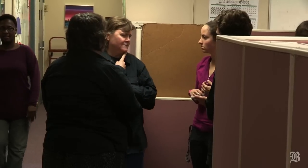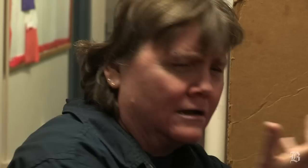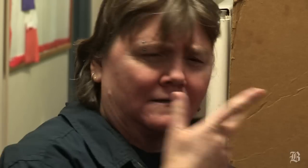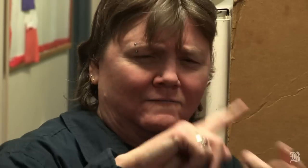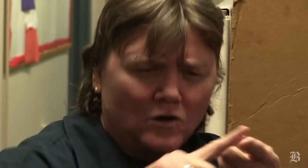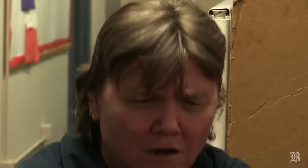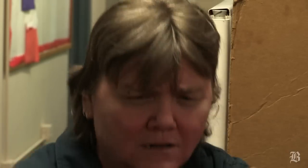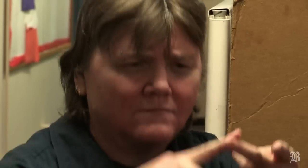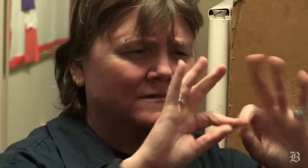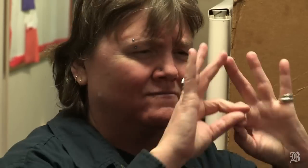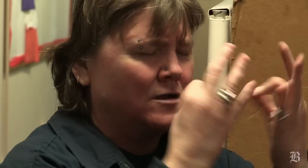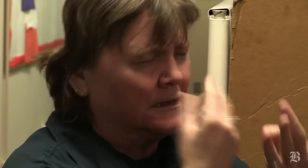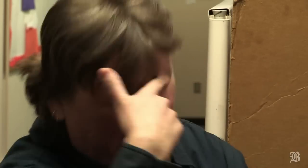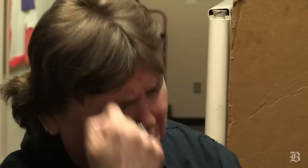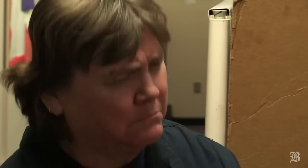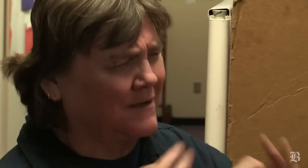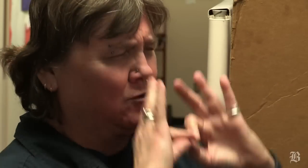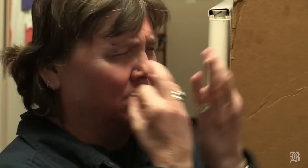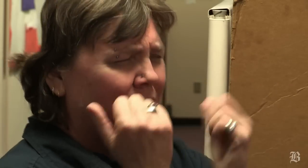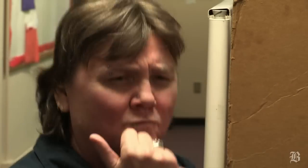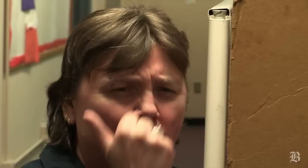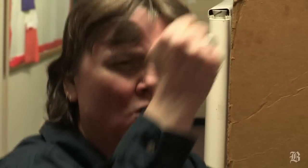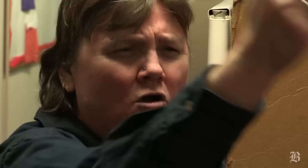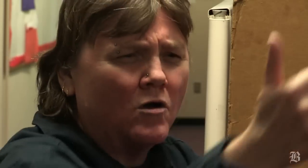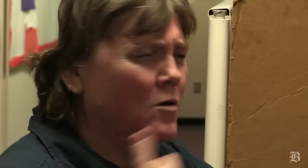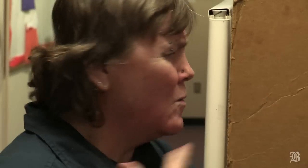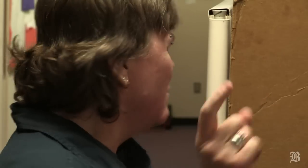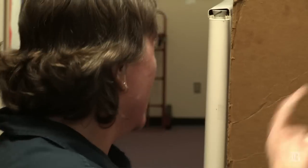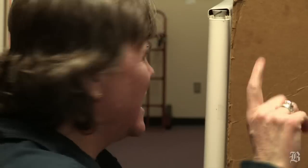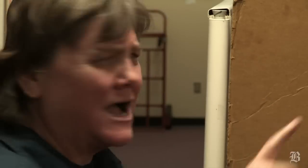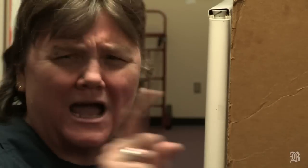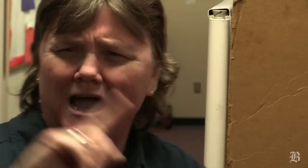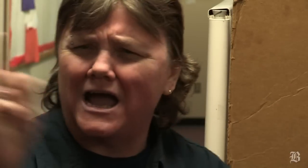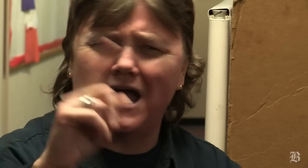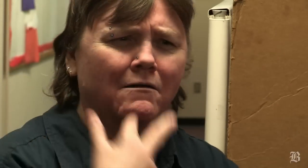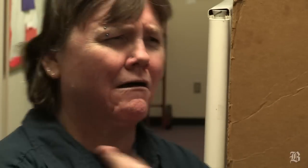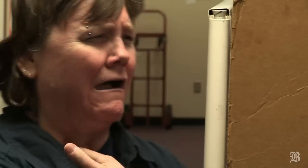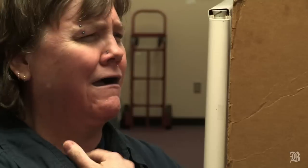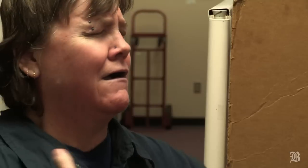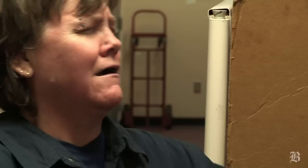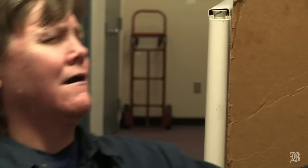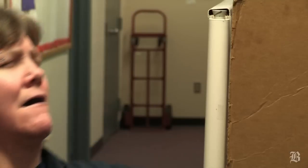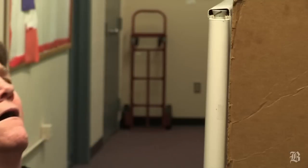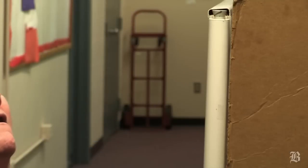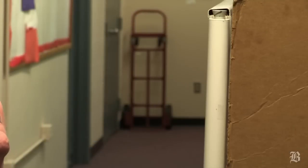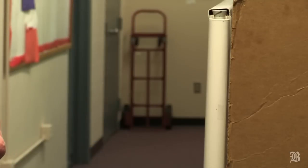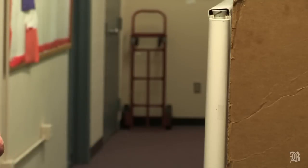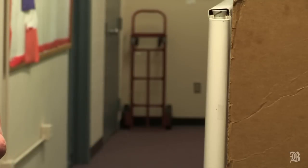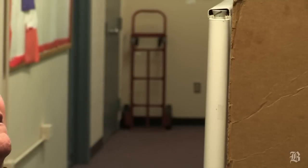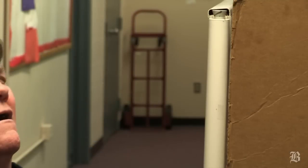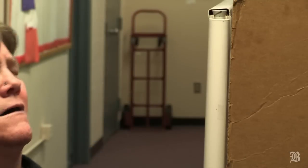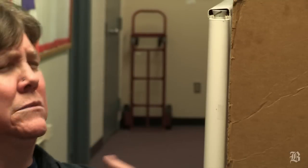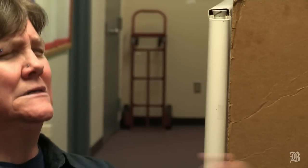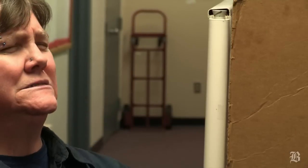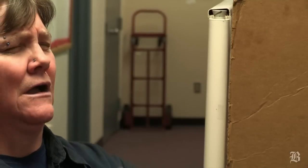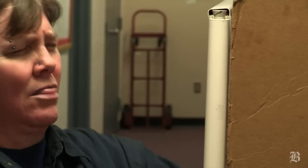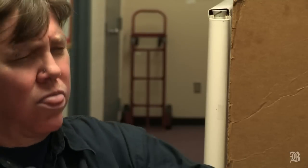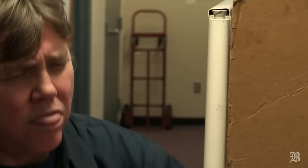be independent and get out there and do my daily business. Ona Stewart has depended on the program for 10 years. Friends and family, I